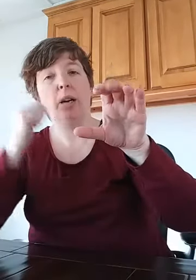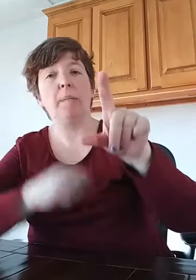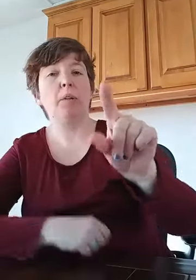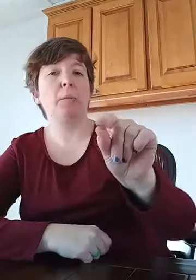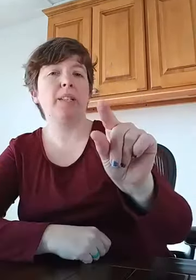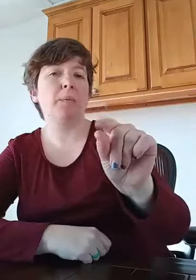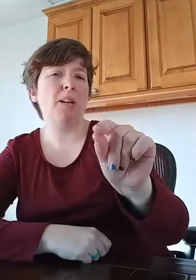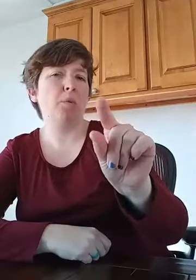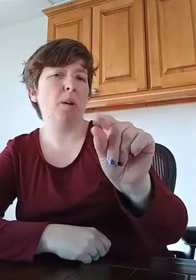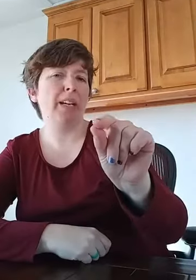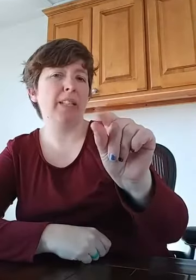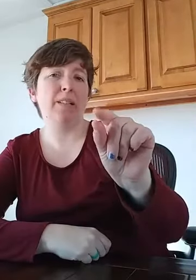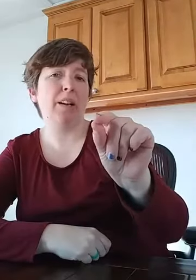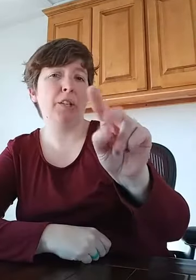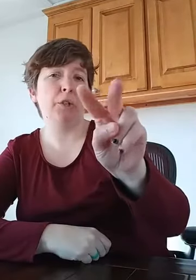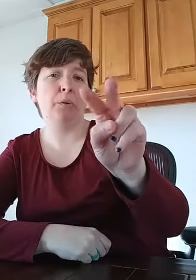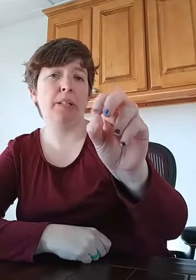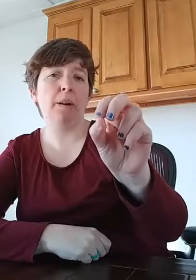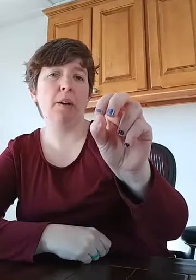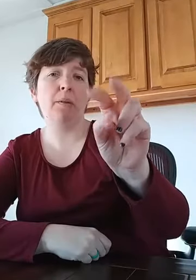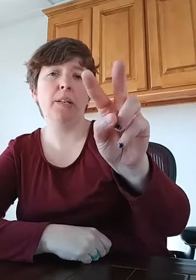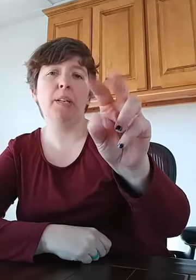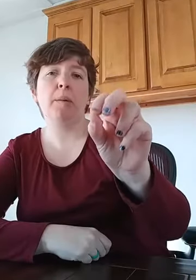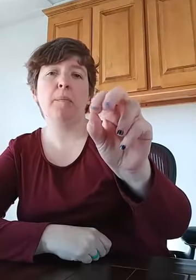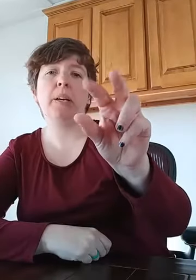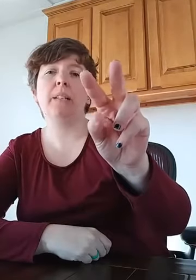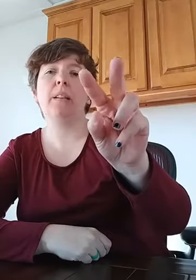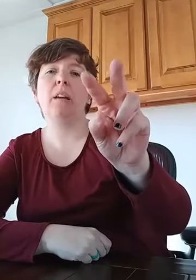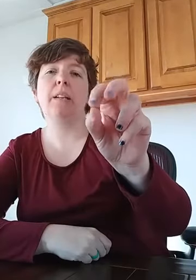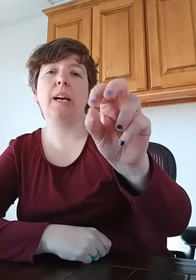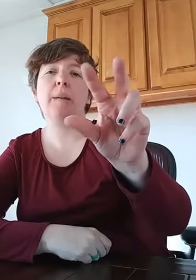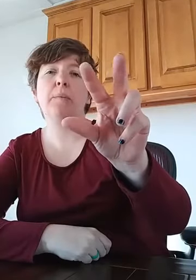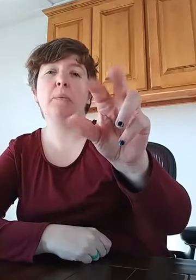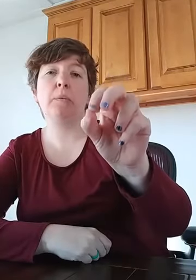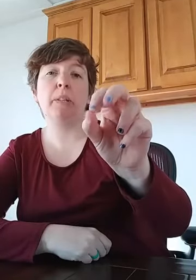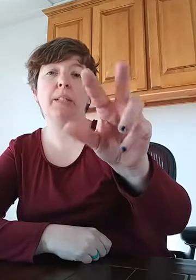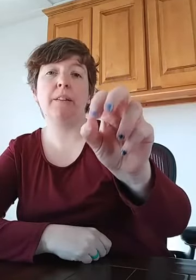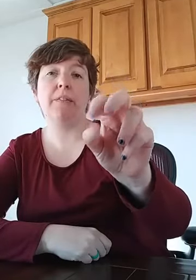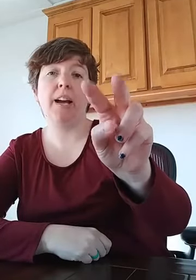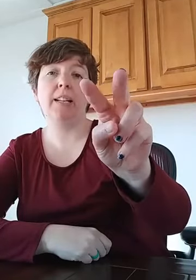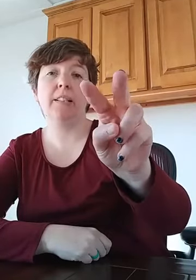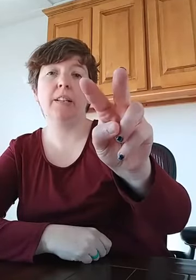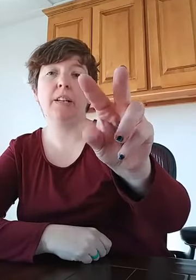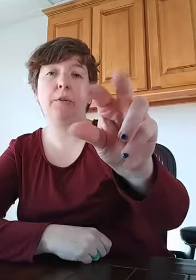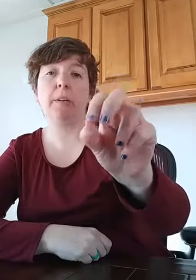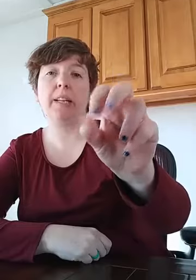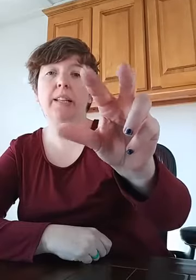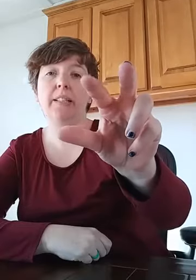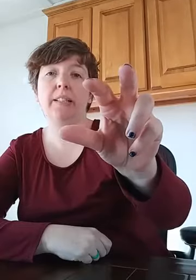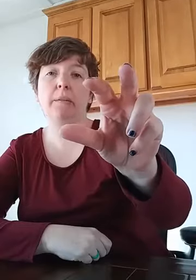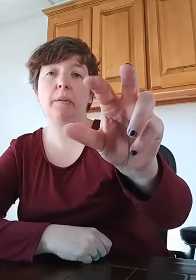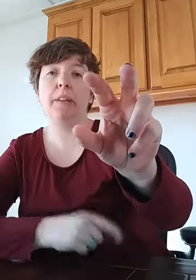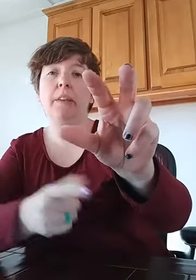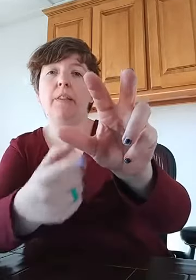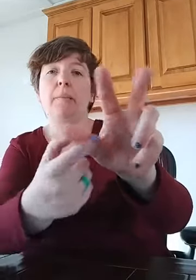The reason why 20 is not a 2-0, because a lot of times when we sign fast and you want to get that 0 in, that thumb comes